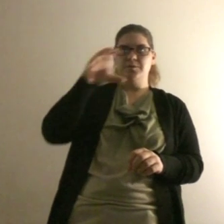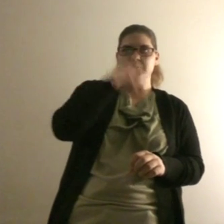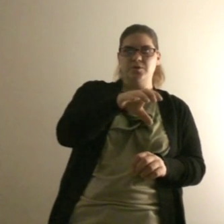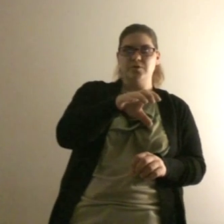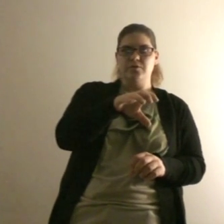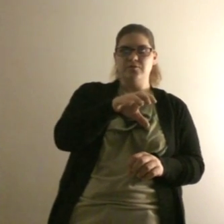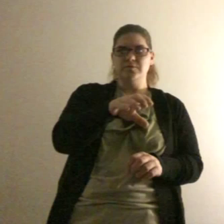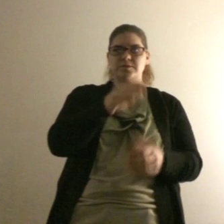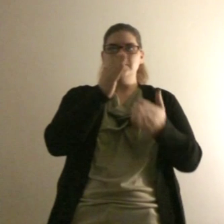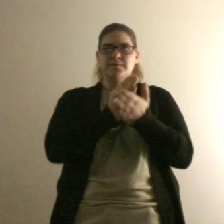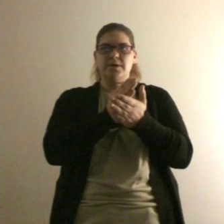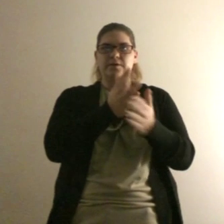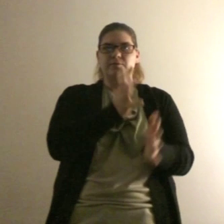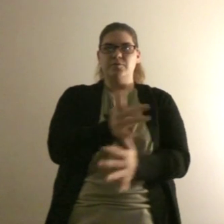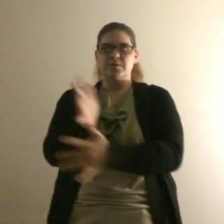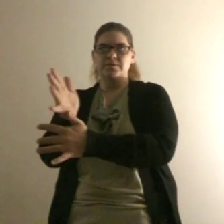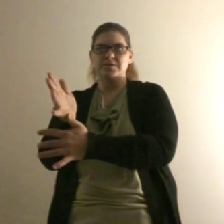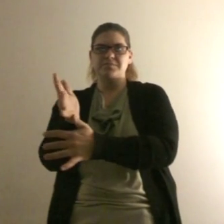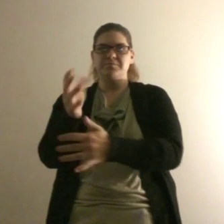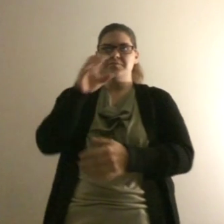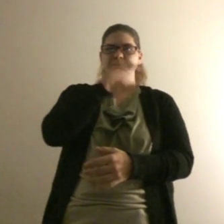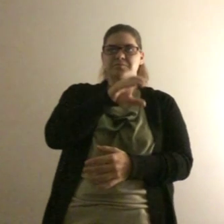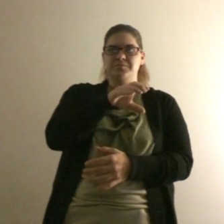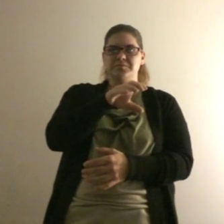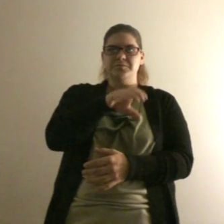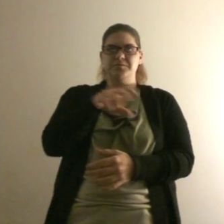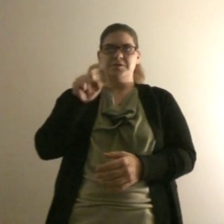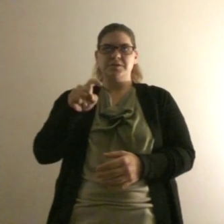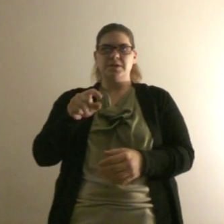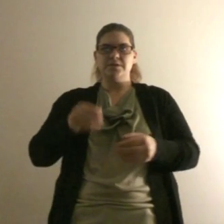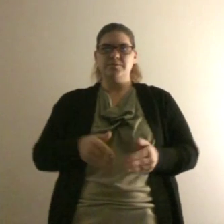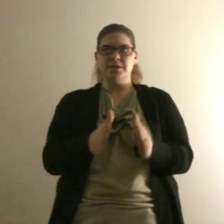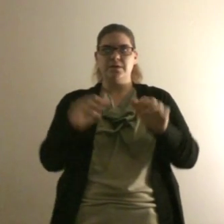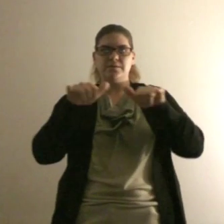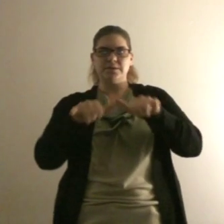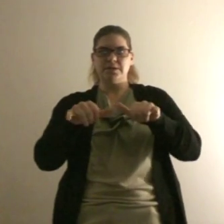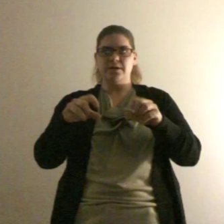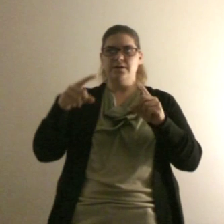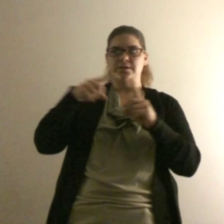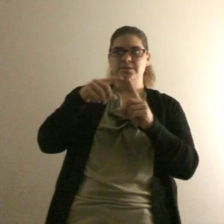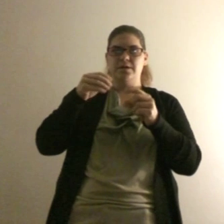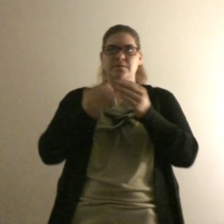The container should be allowed to sit until the spring when the soil has thawed and the danger of frost is